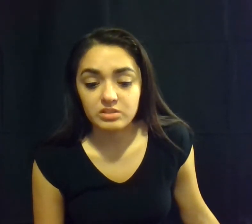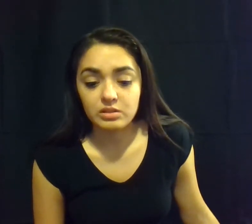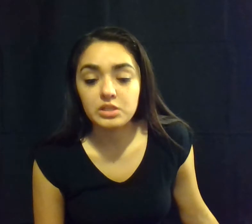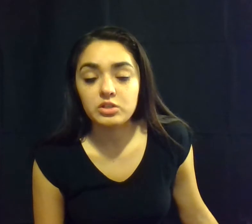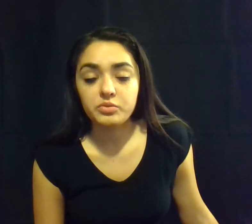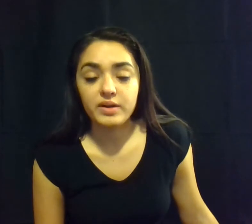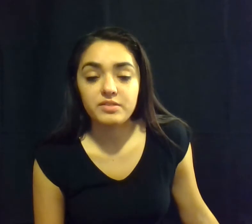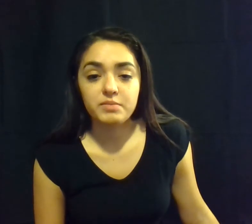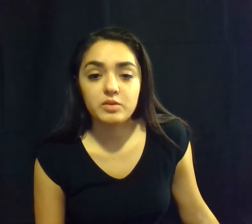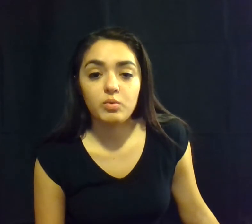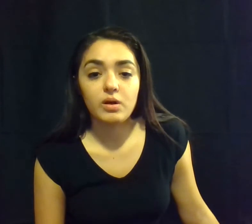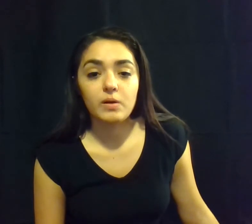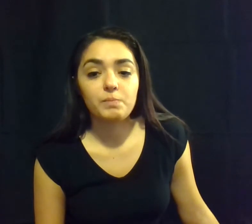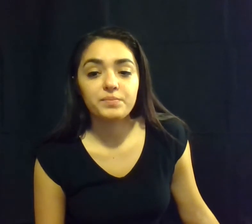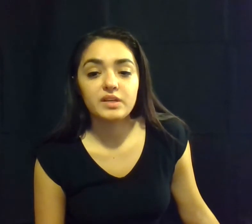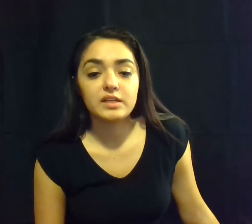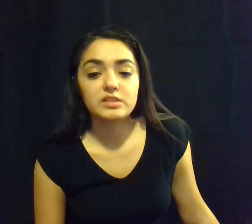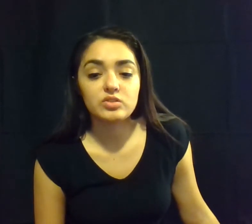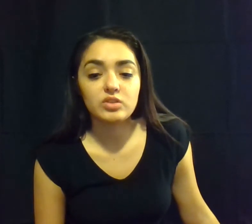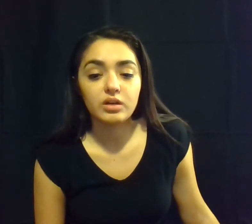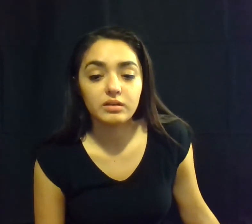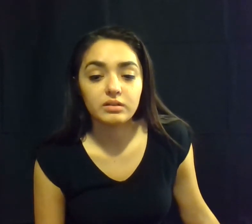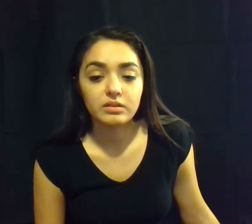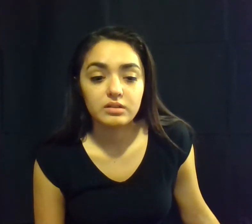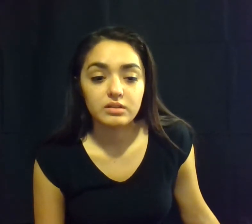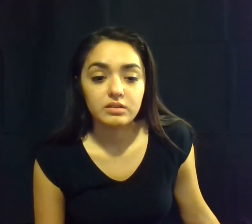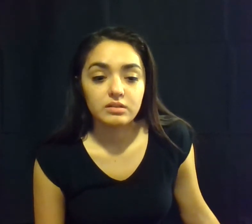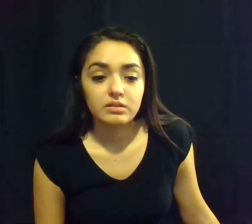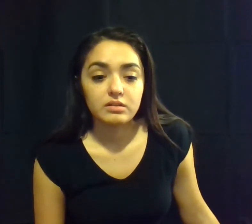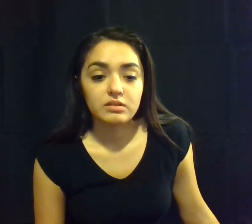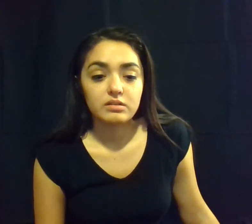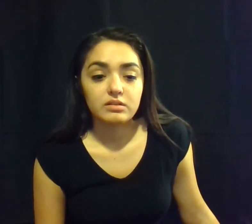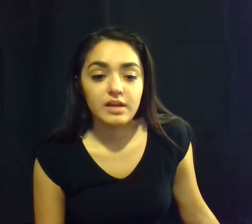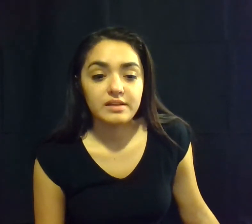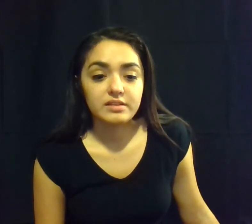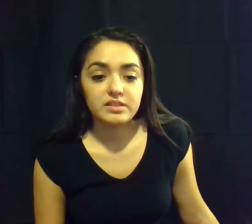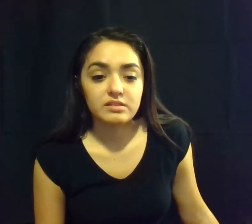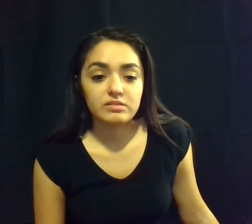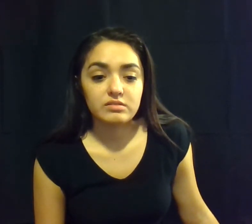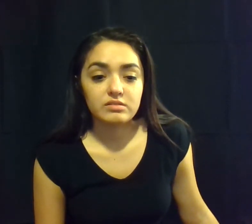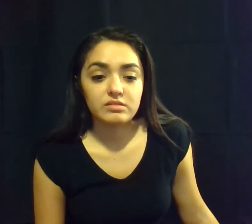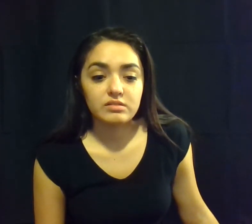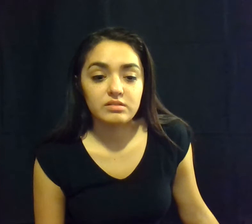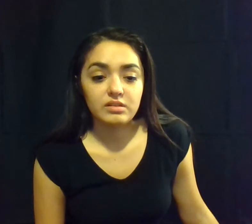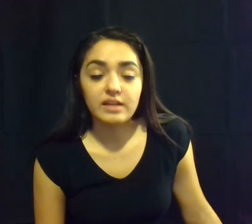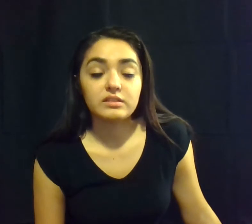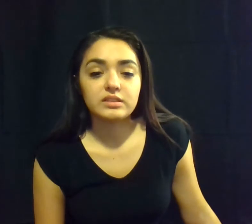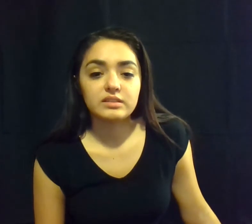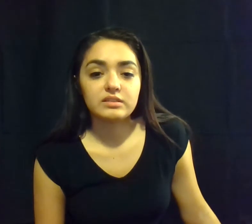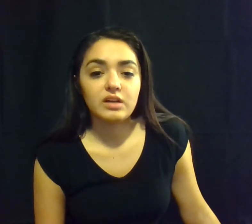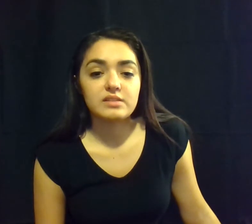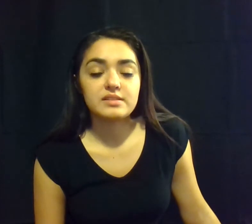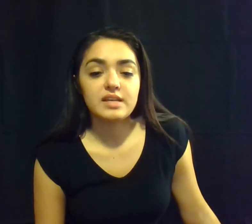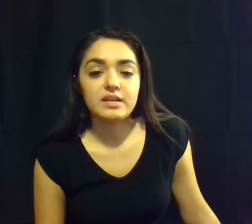slowly looked around the big wall and saw and yelled and got scared